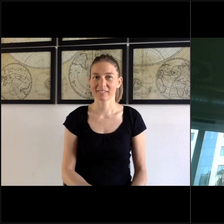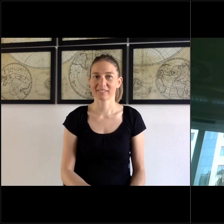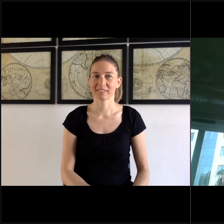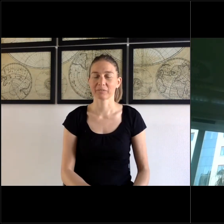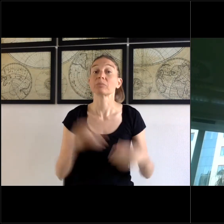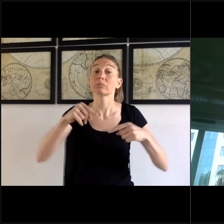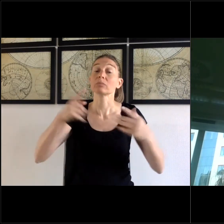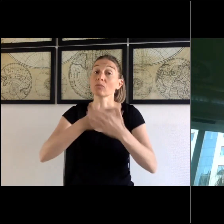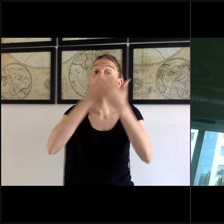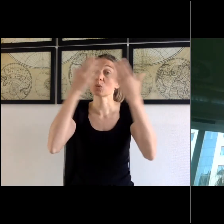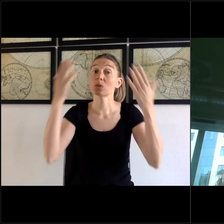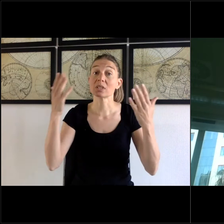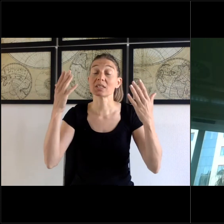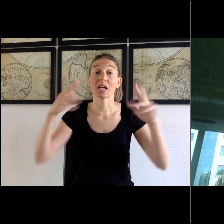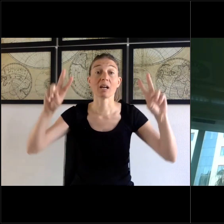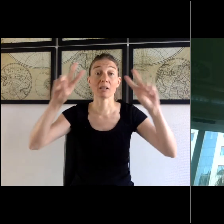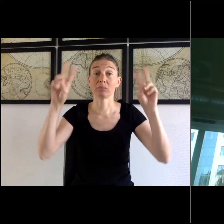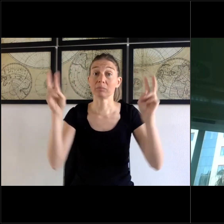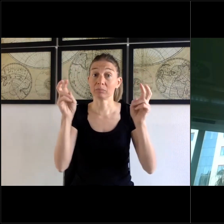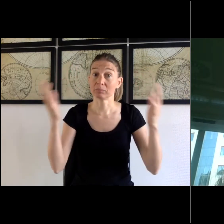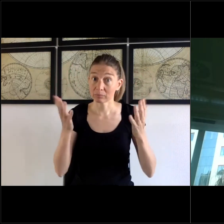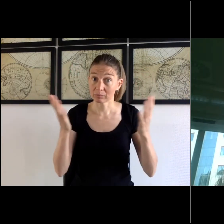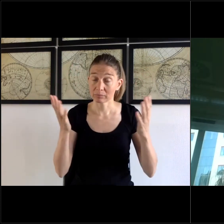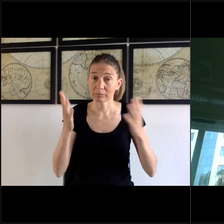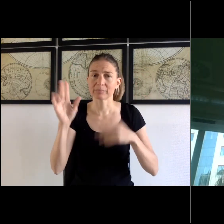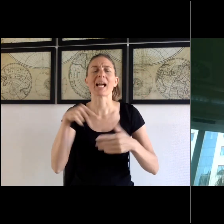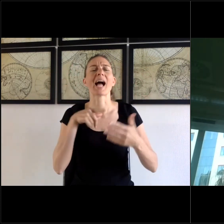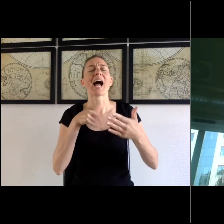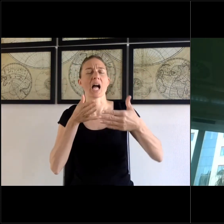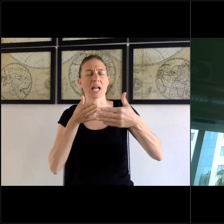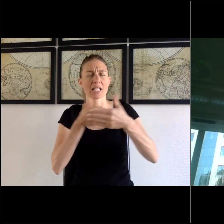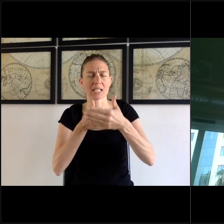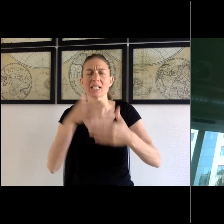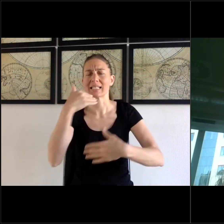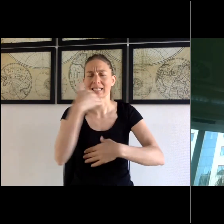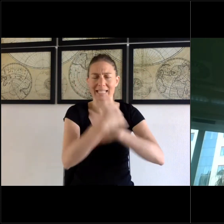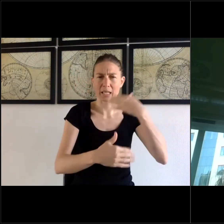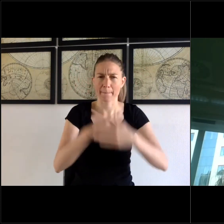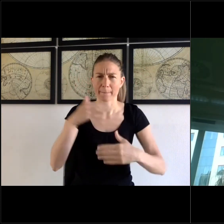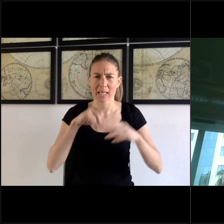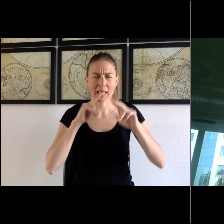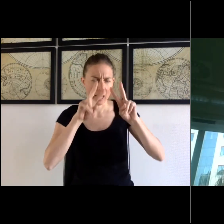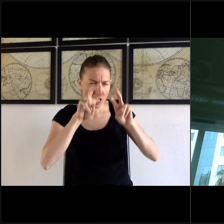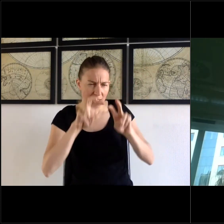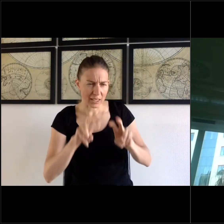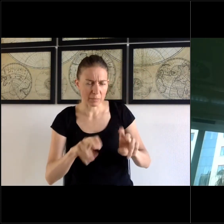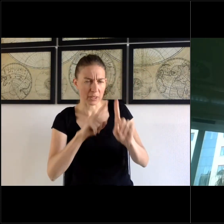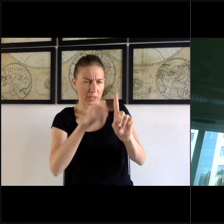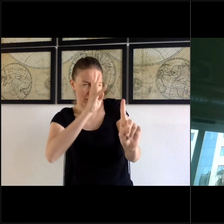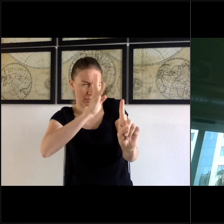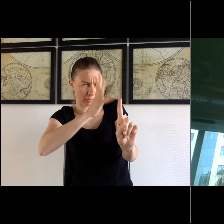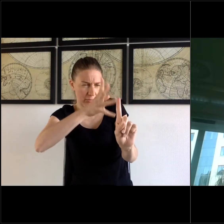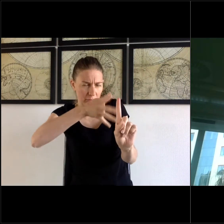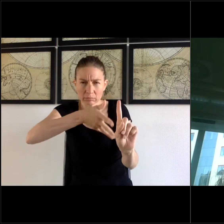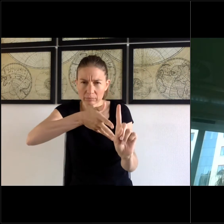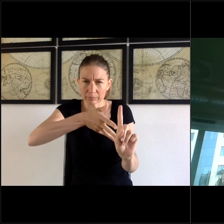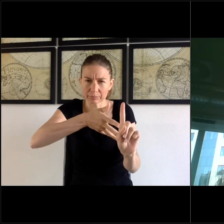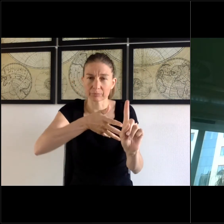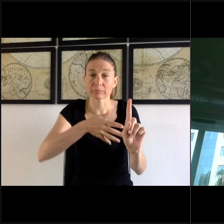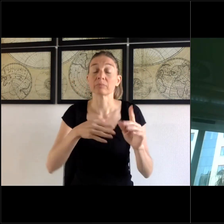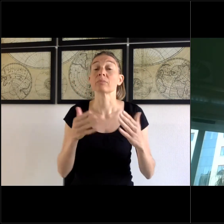Today, we will be talking about disability assessment, the process by which people are assessed to be declared